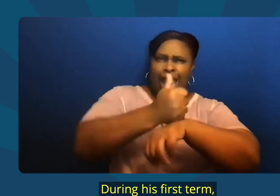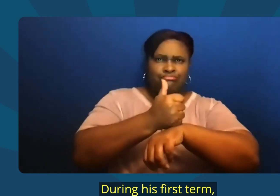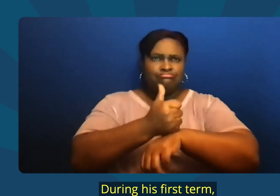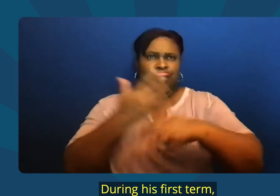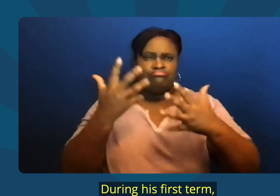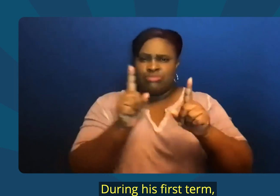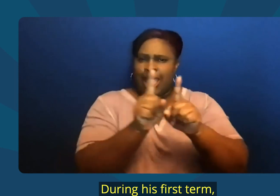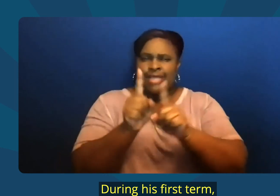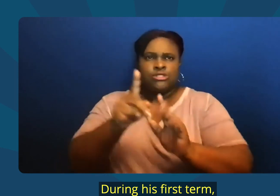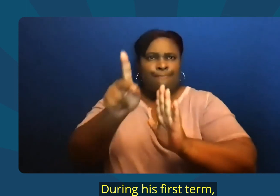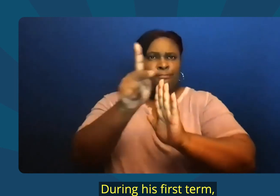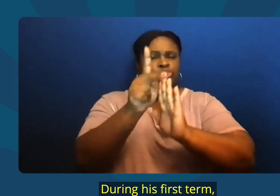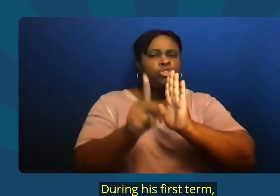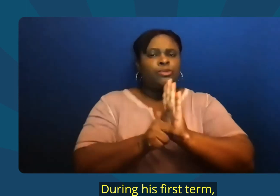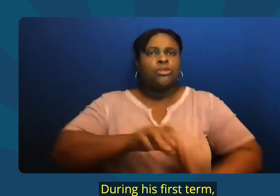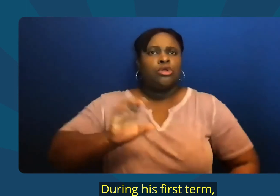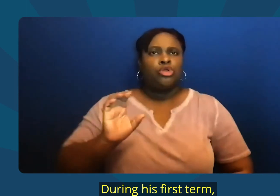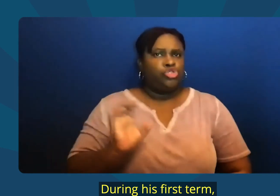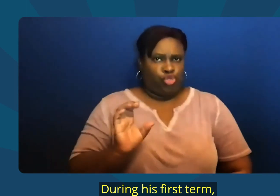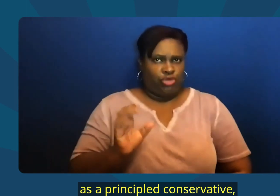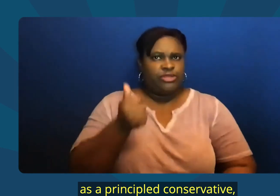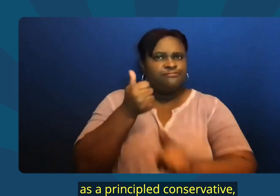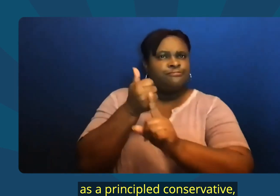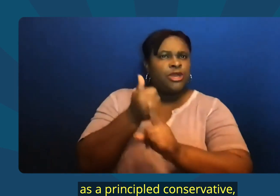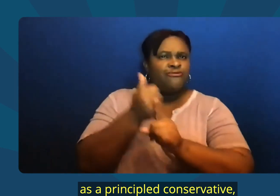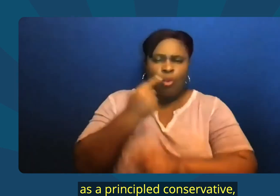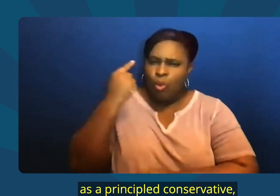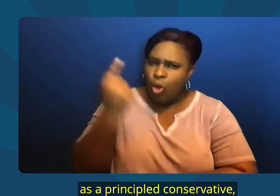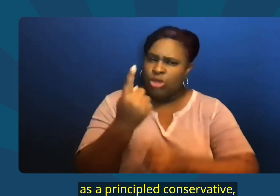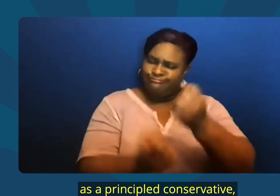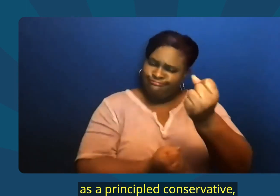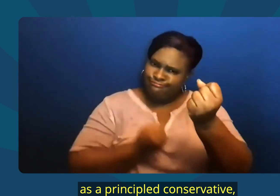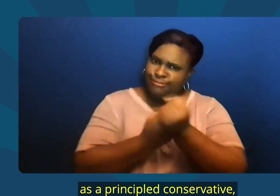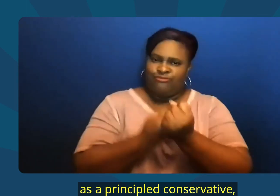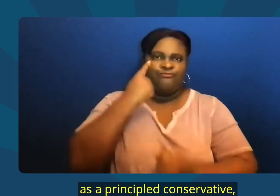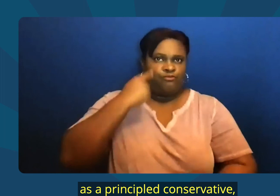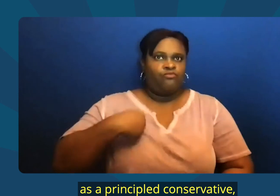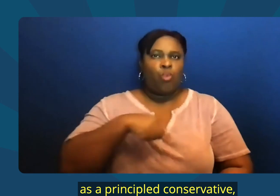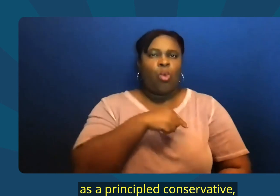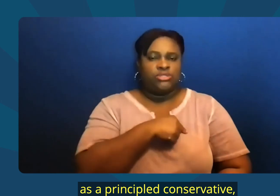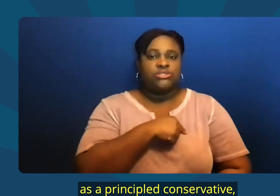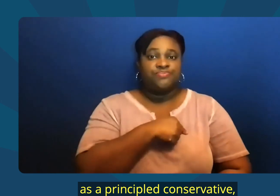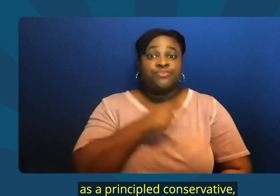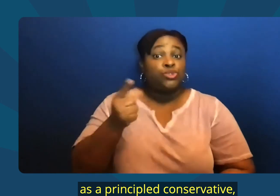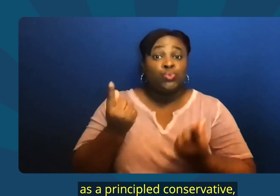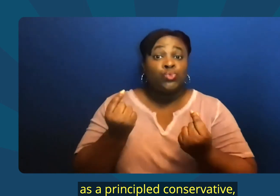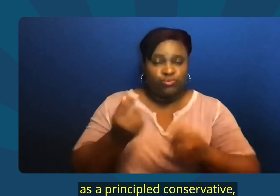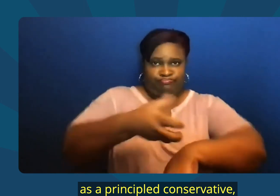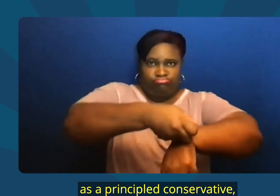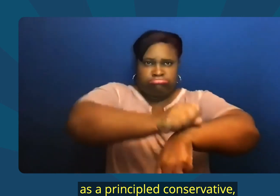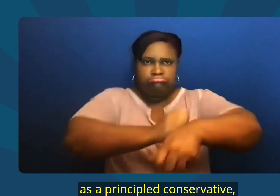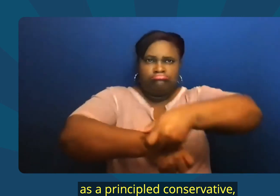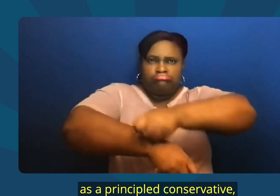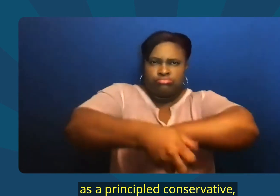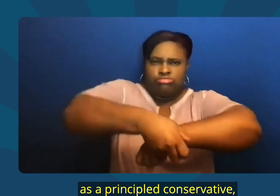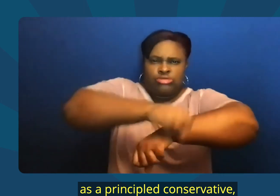During his first term, he has already established himself as a principled conservative who always stands up for us.